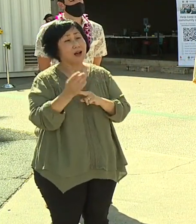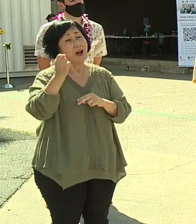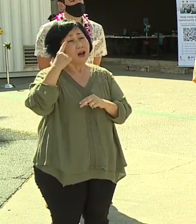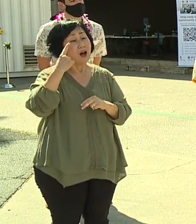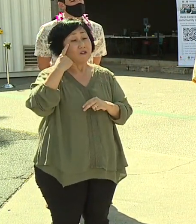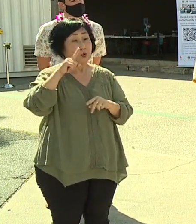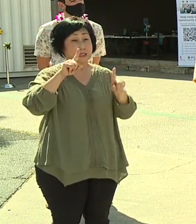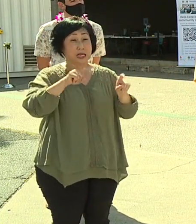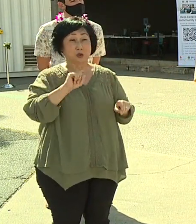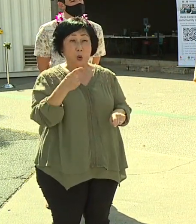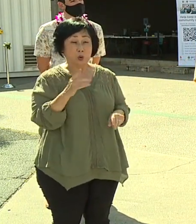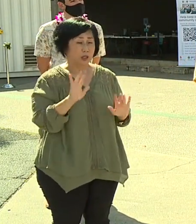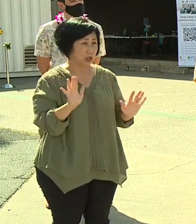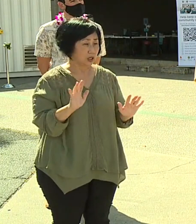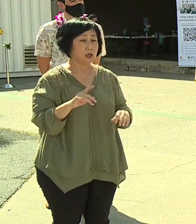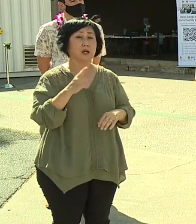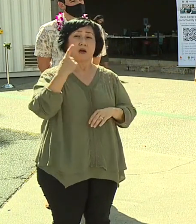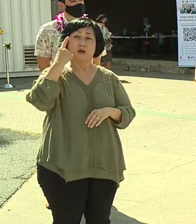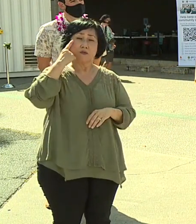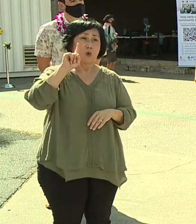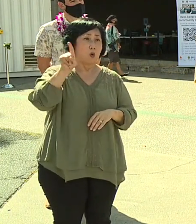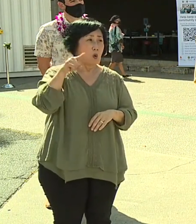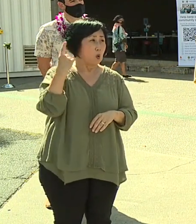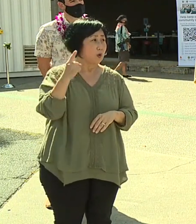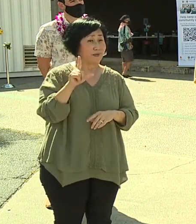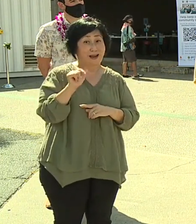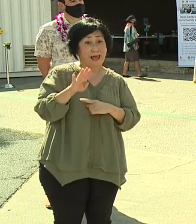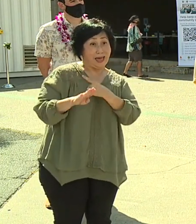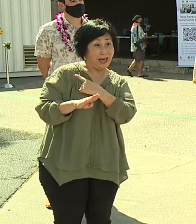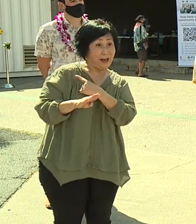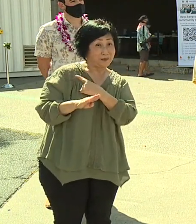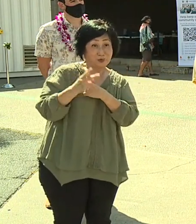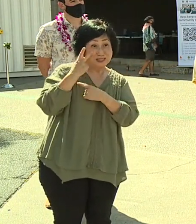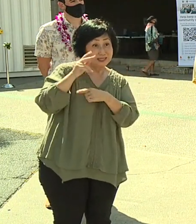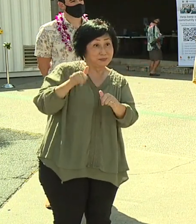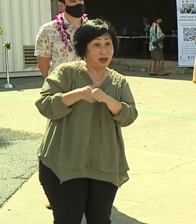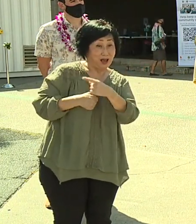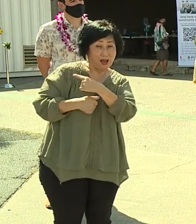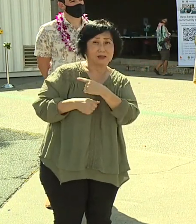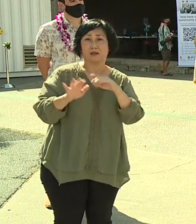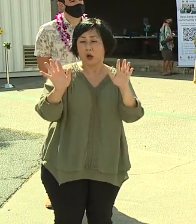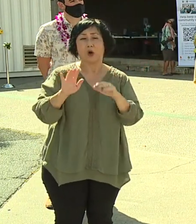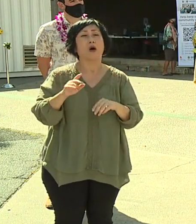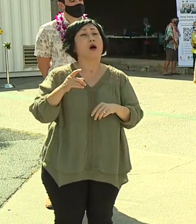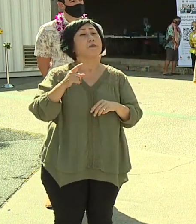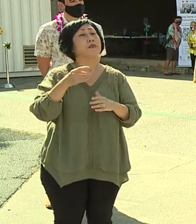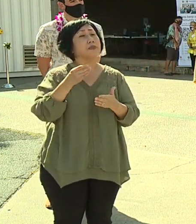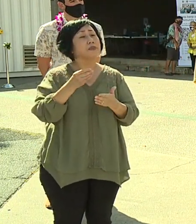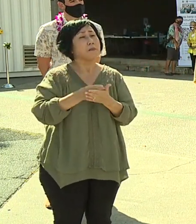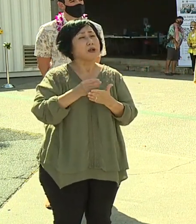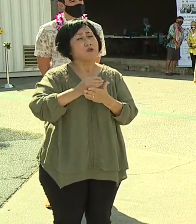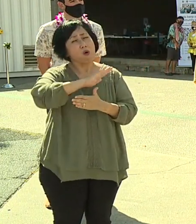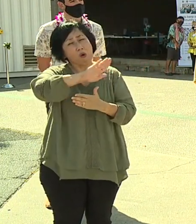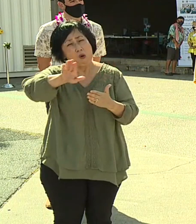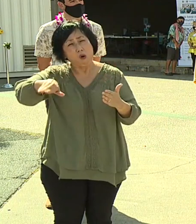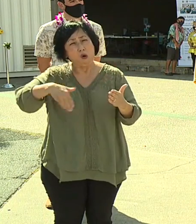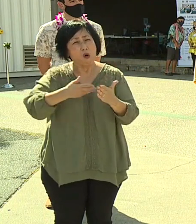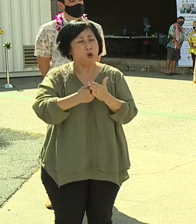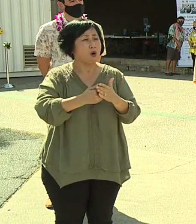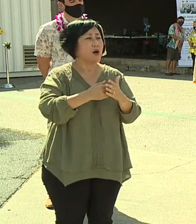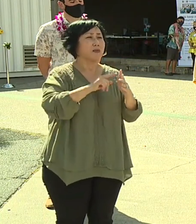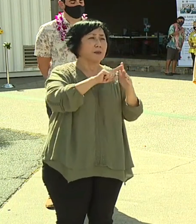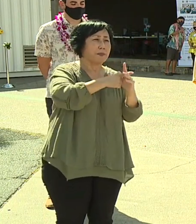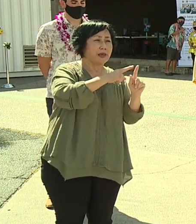just for the test, it's not just for the lab that you see behind here, but it's for the whole comprehensive